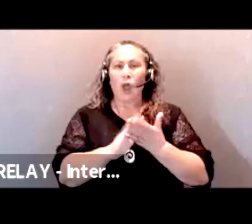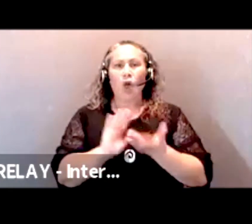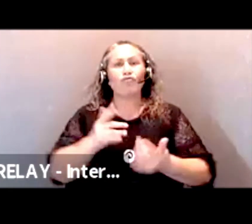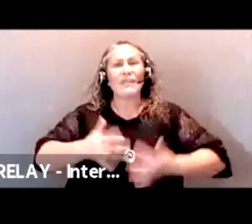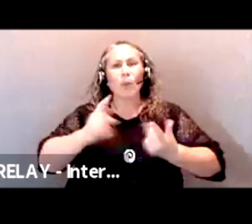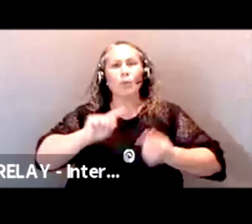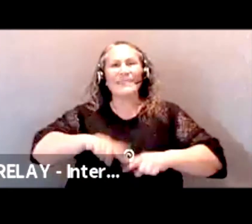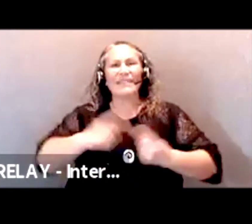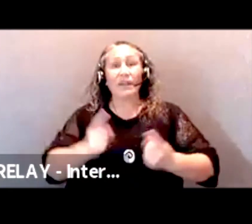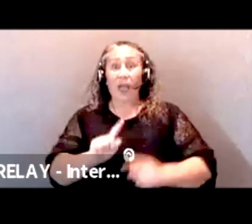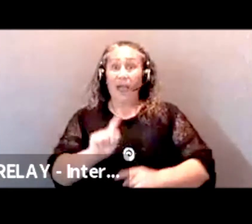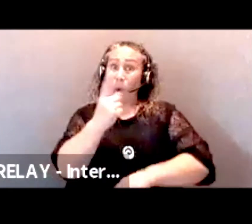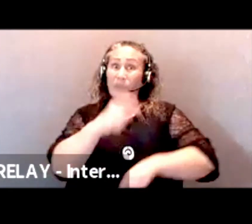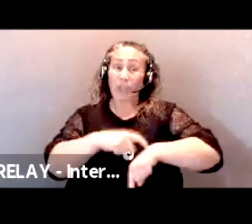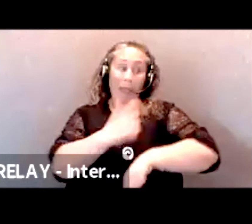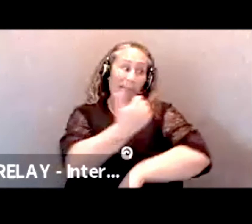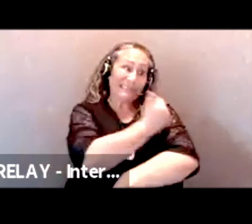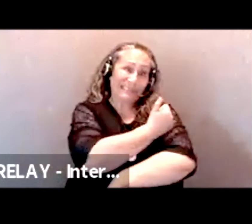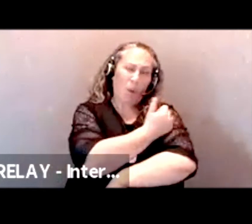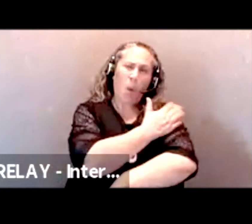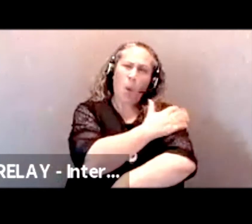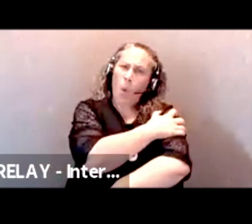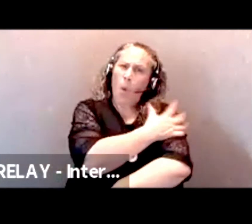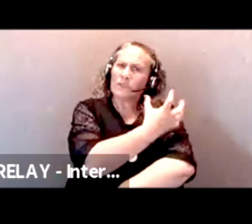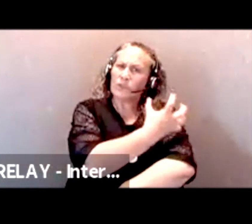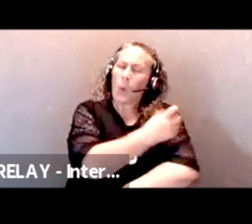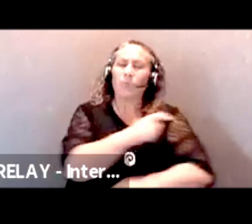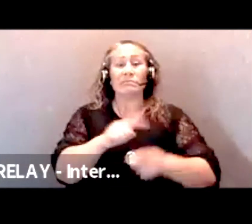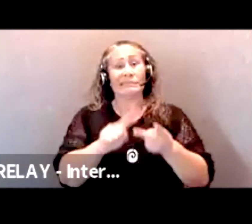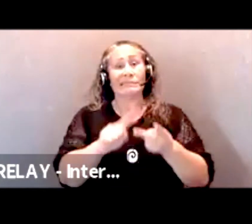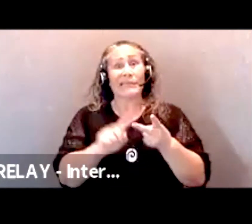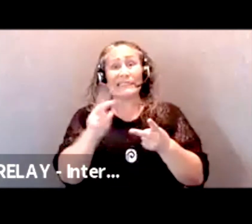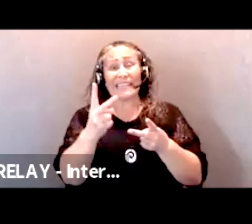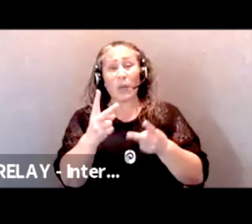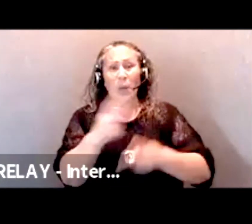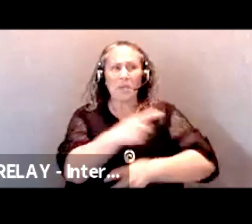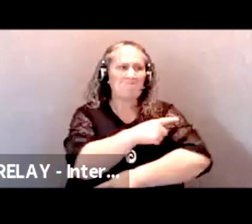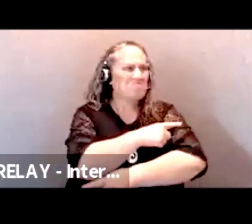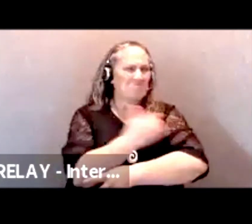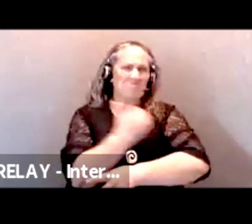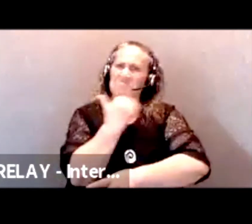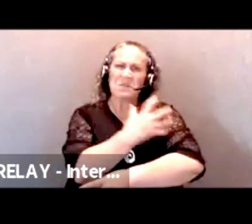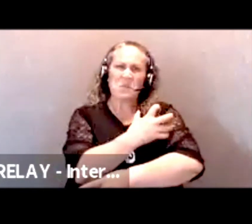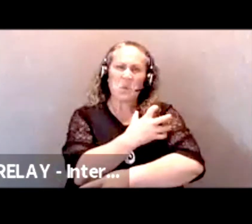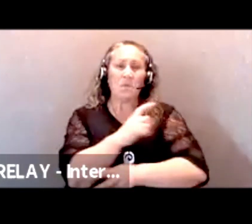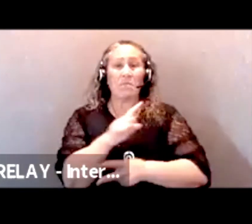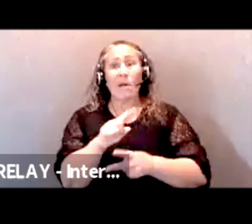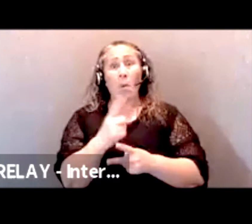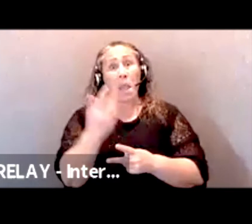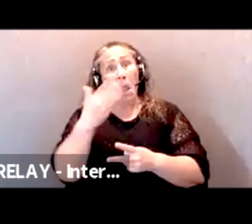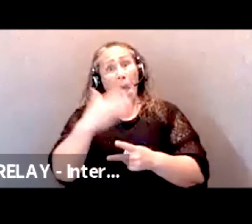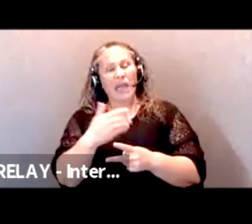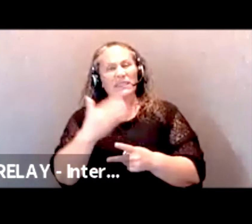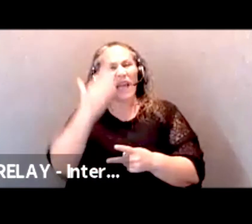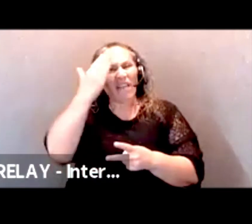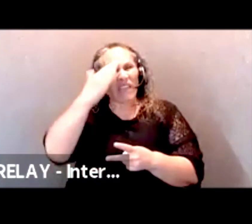sore. My second one, I was hardly sore at all. And I had a mild fever one night. So you